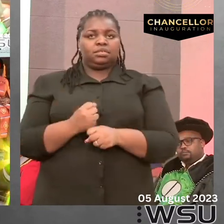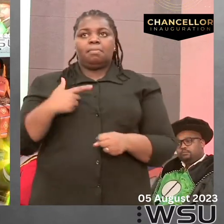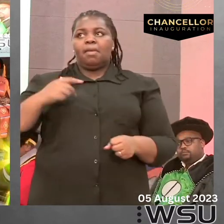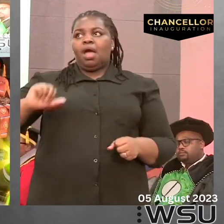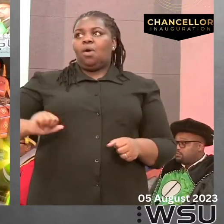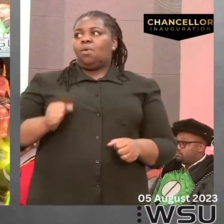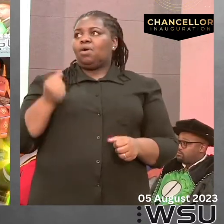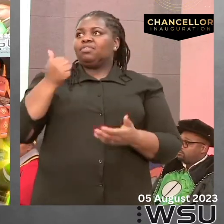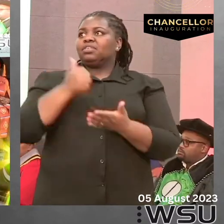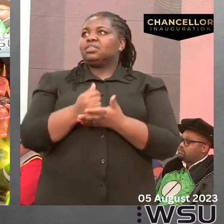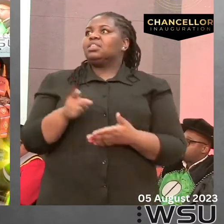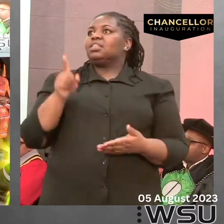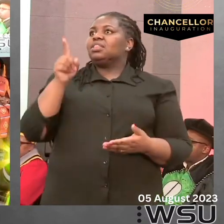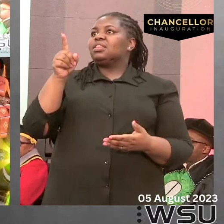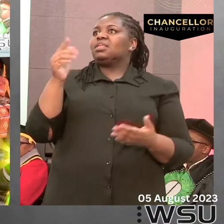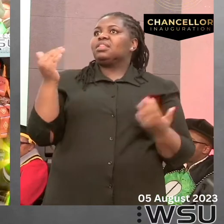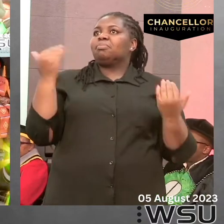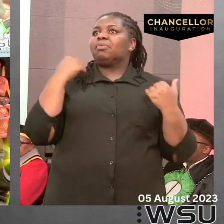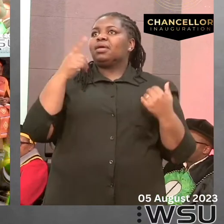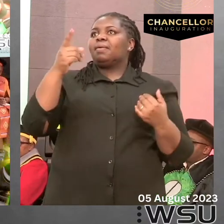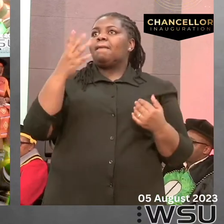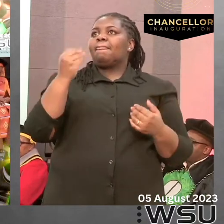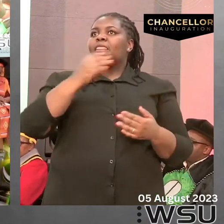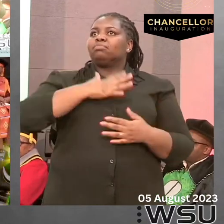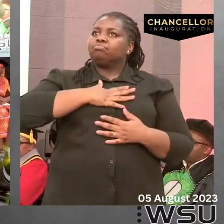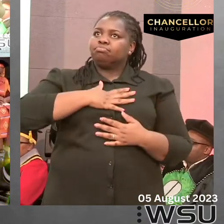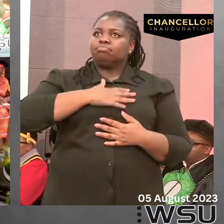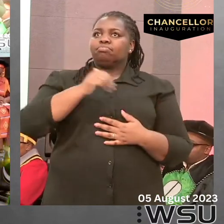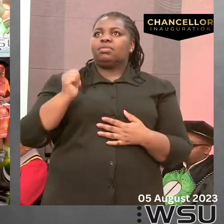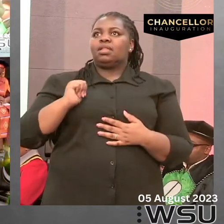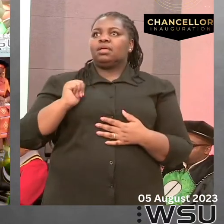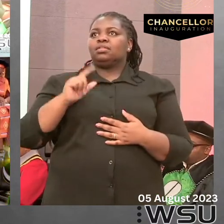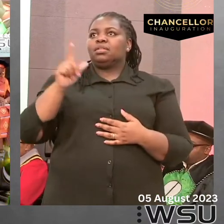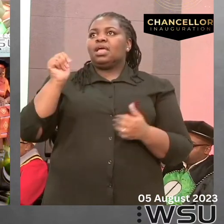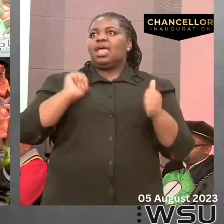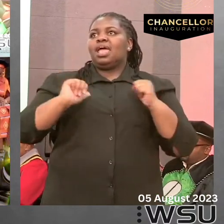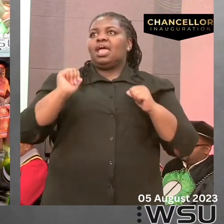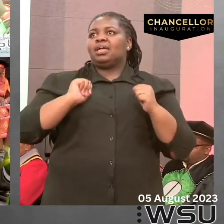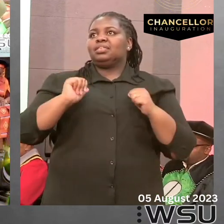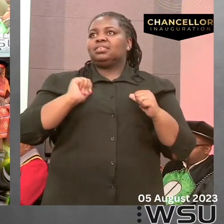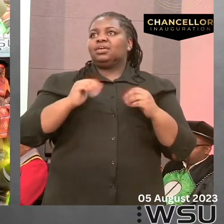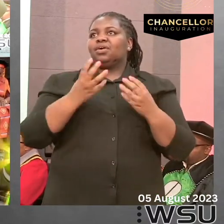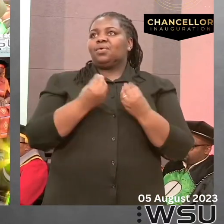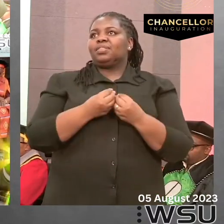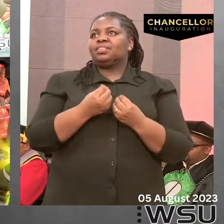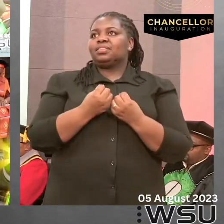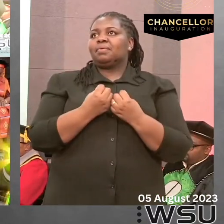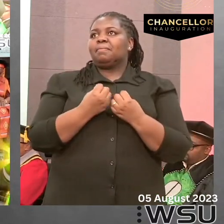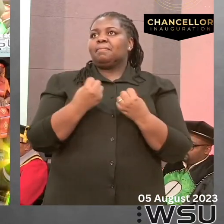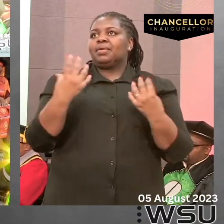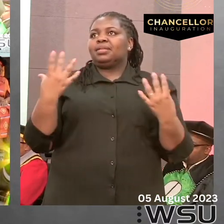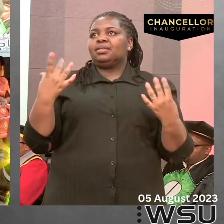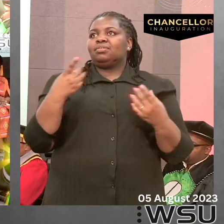wife was sitting at the back here. She had the privilege of interacting with many of